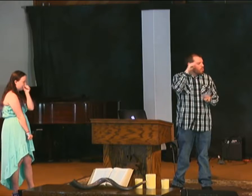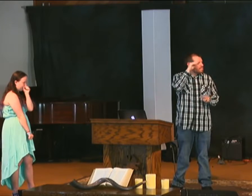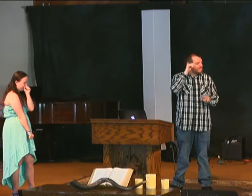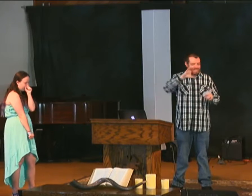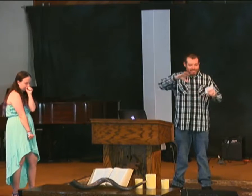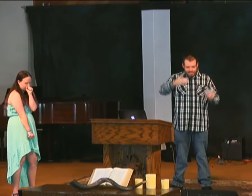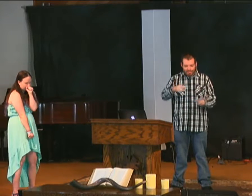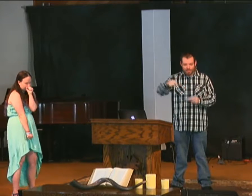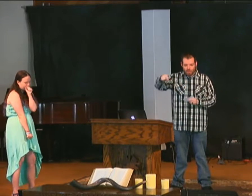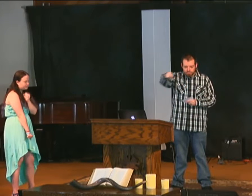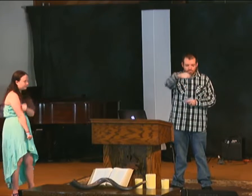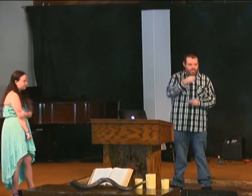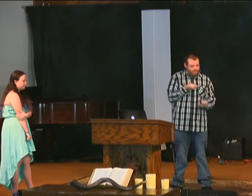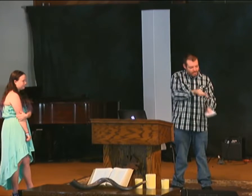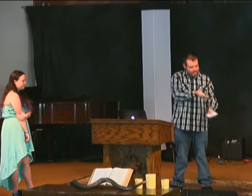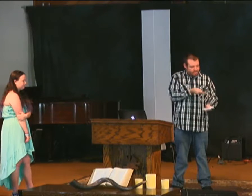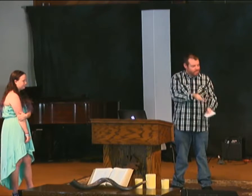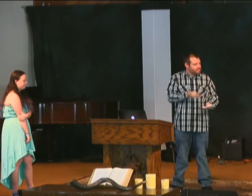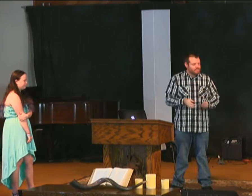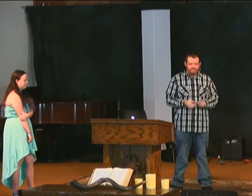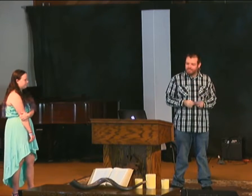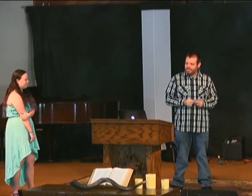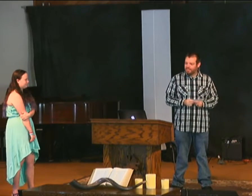yeah, Moses?